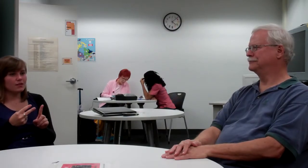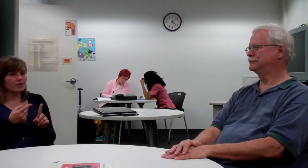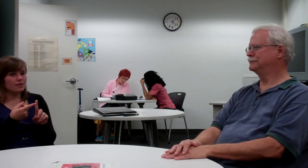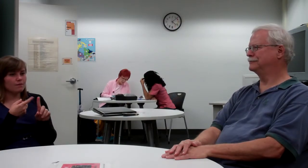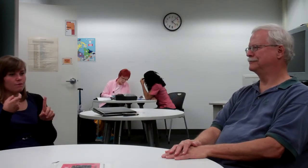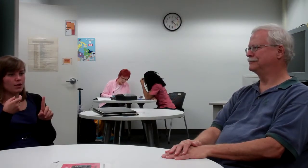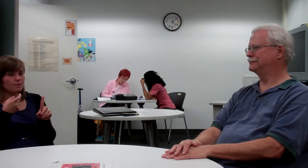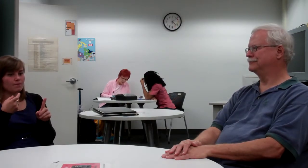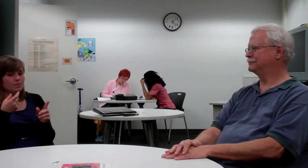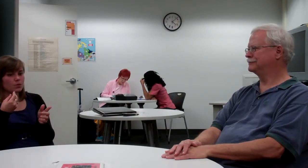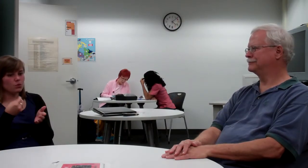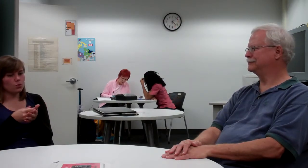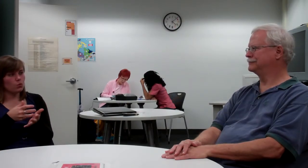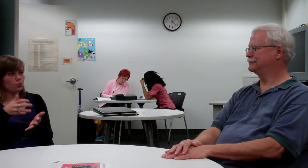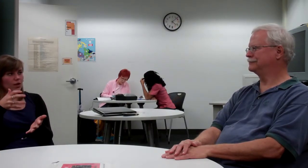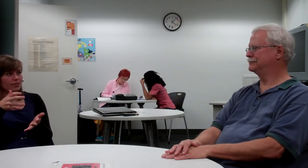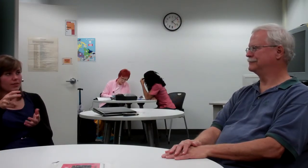wealthy point of view.